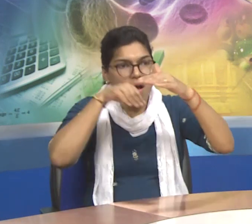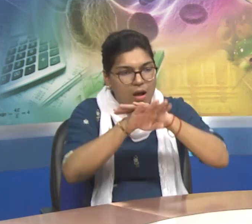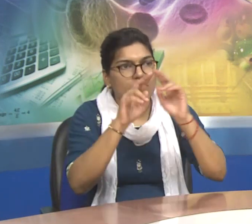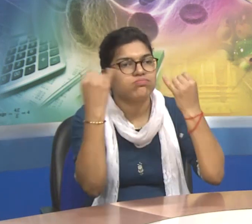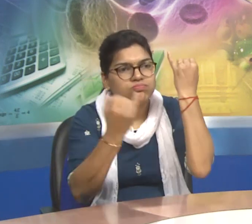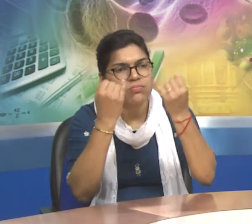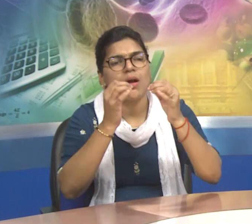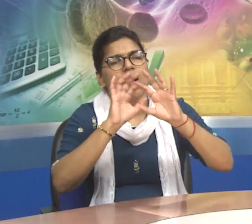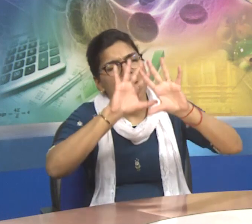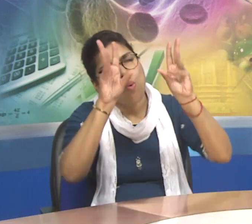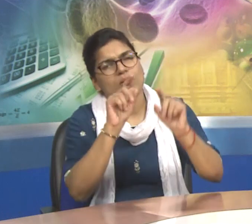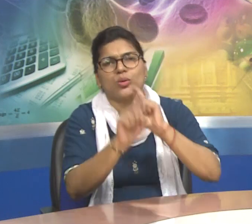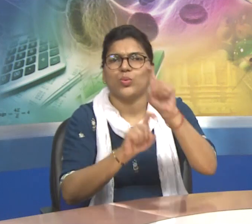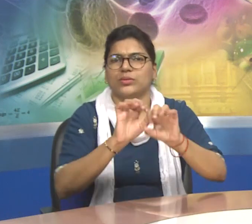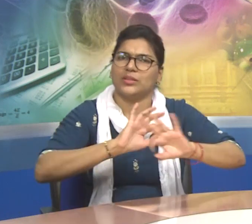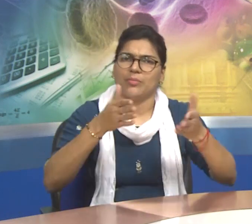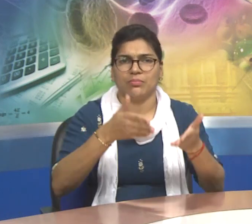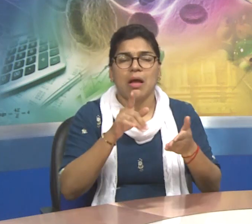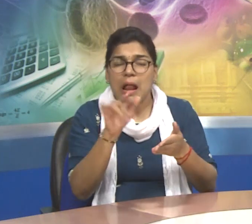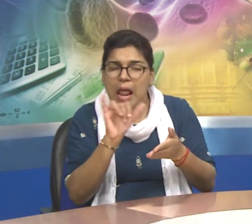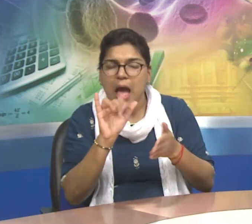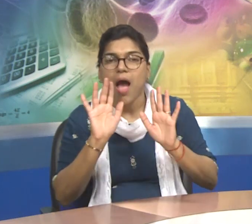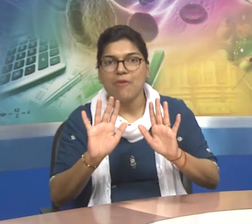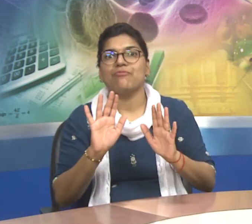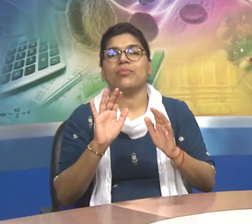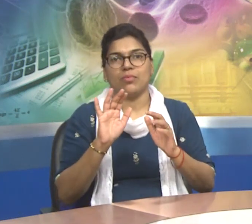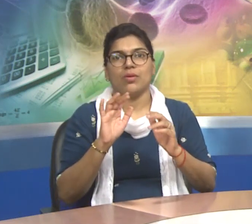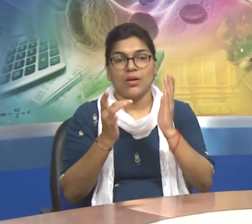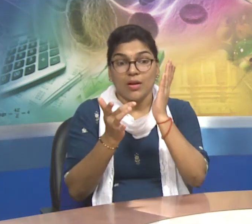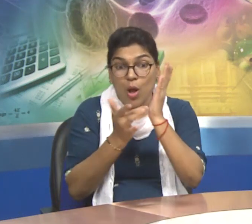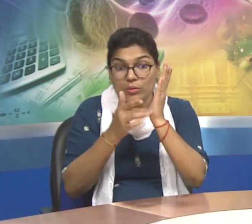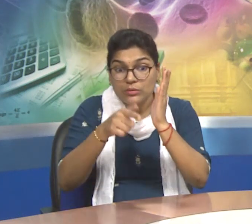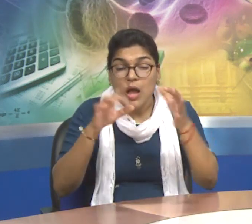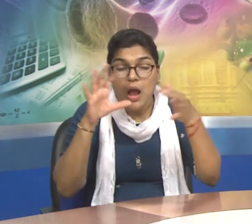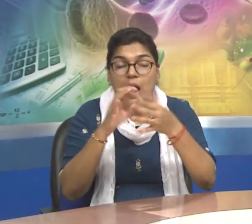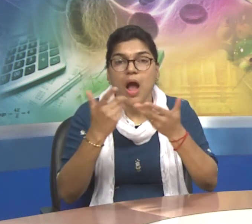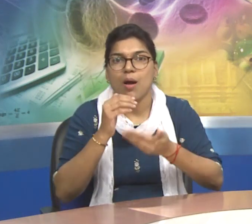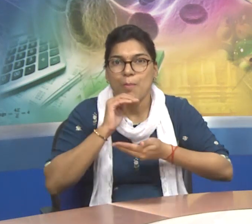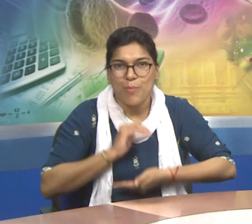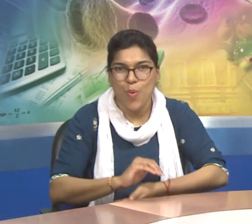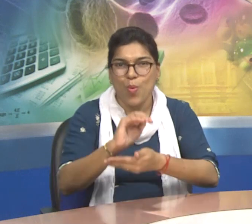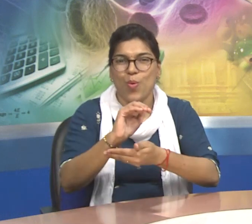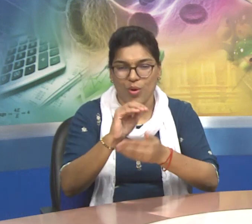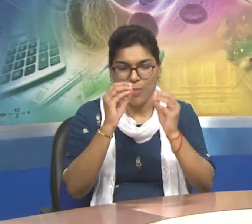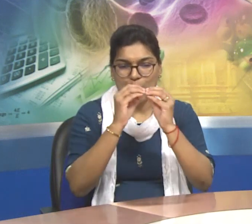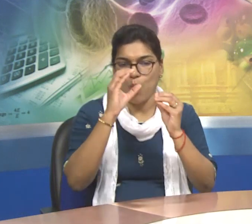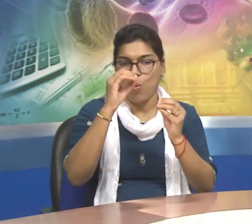They include both born digital material, which has been produced directly